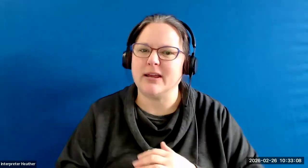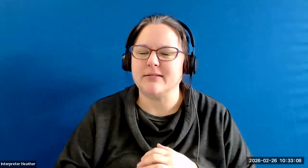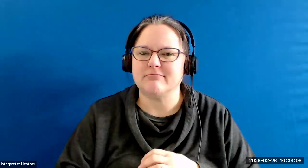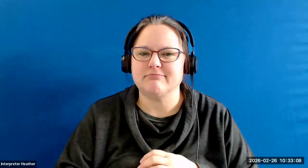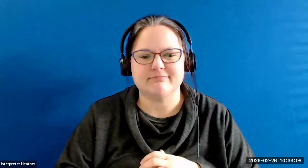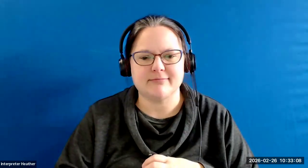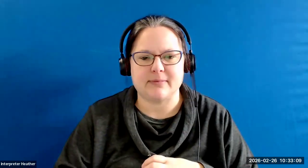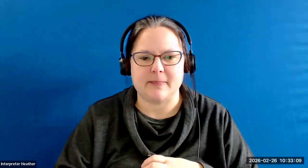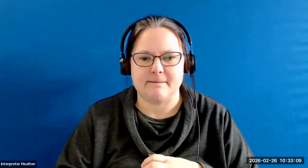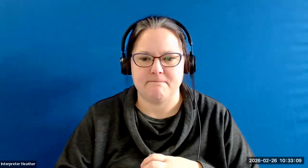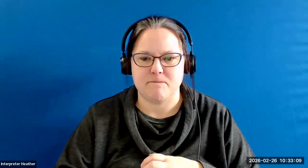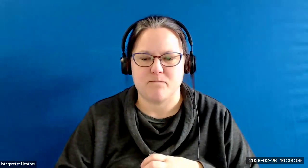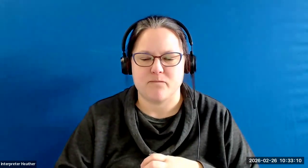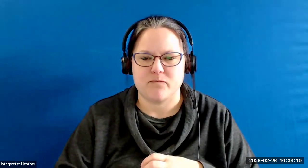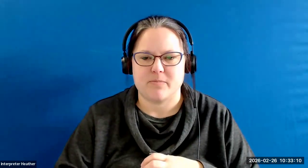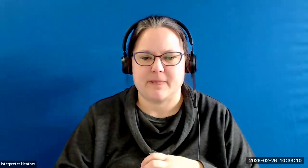Um,